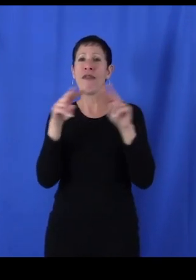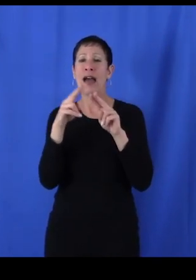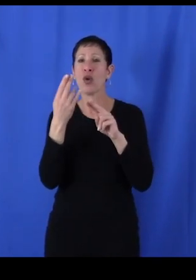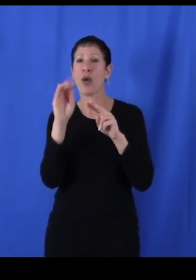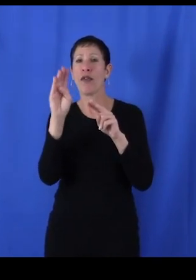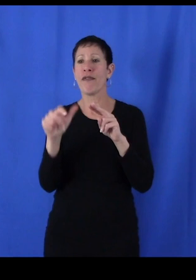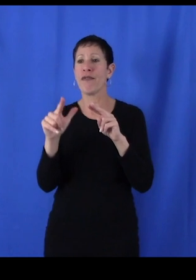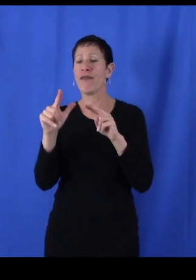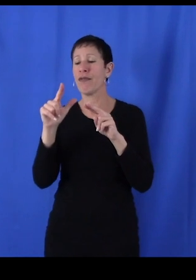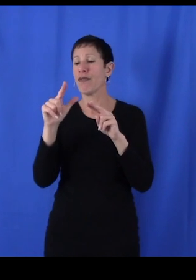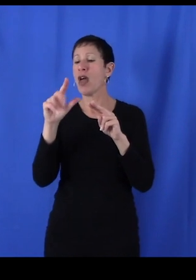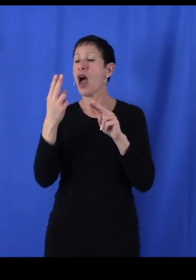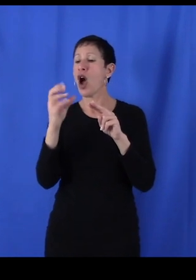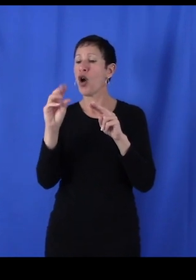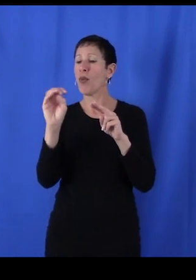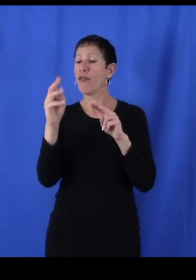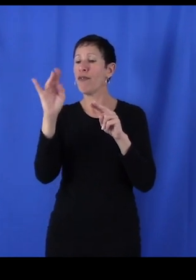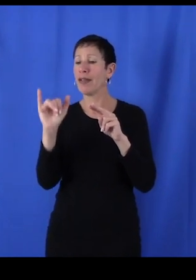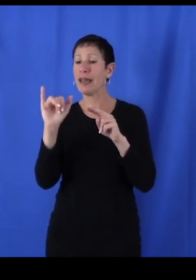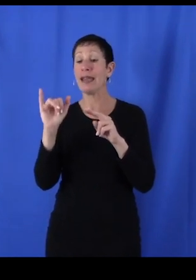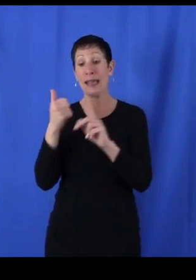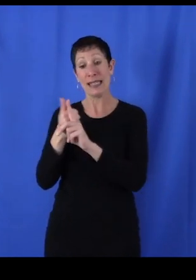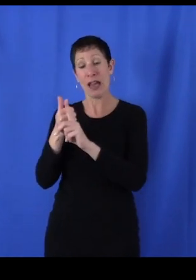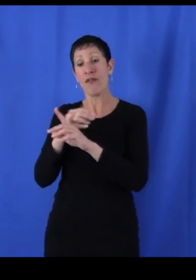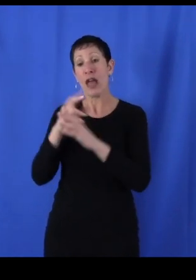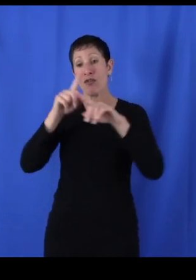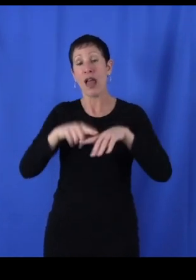itself reliant on racial segregation.